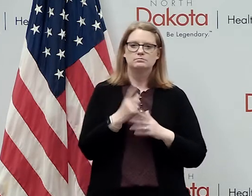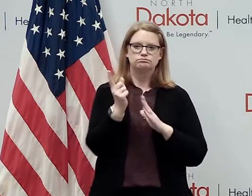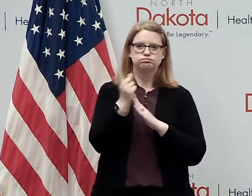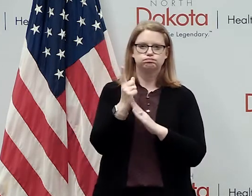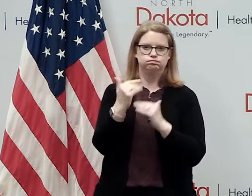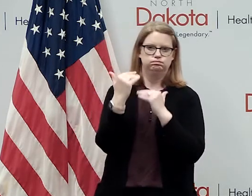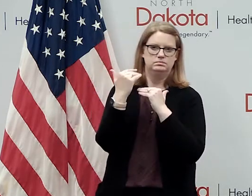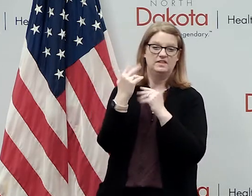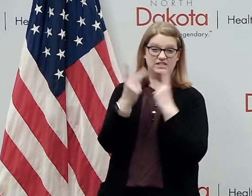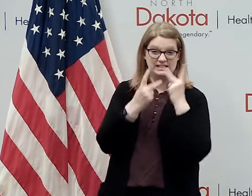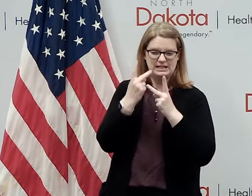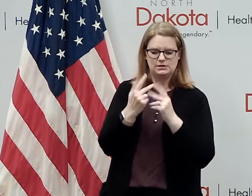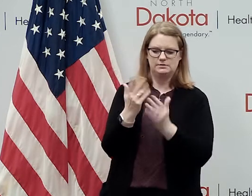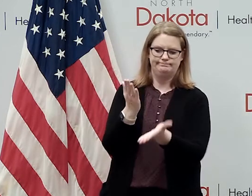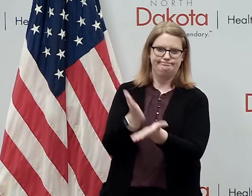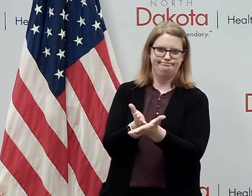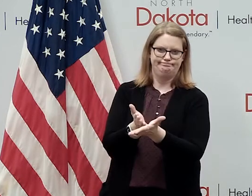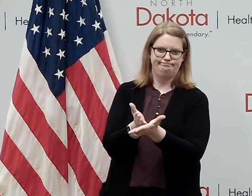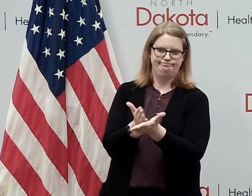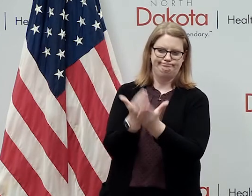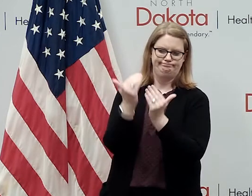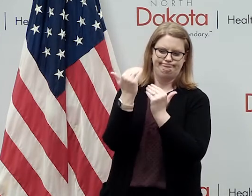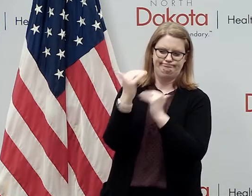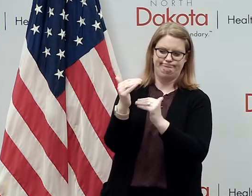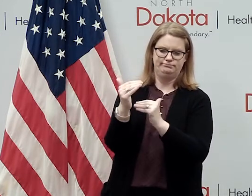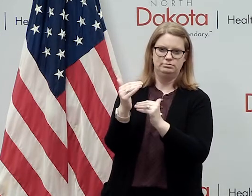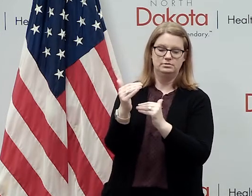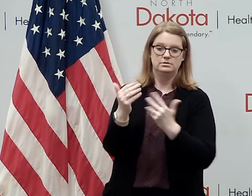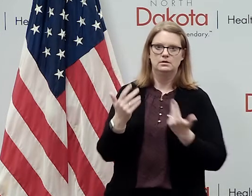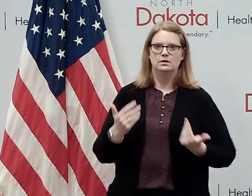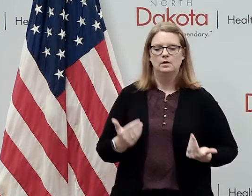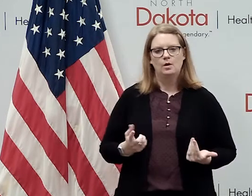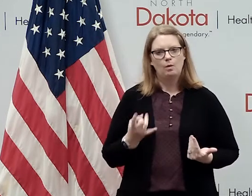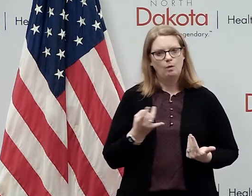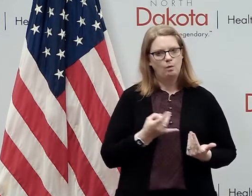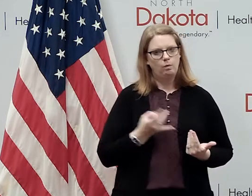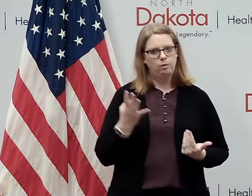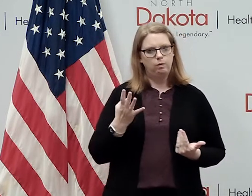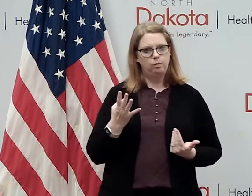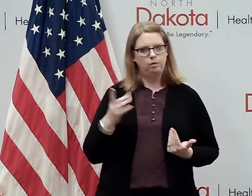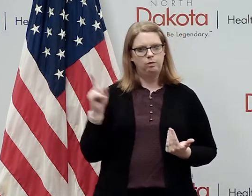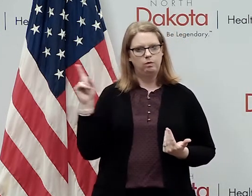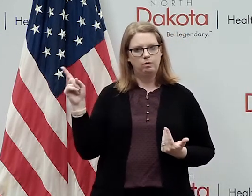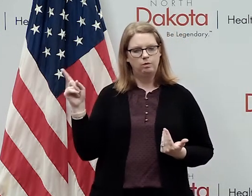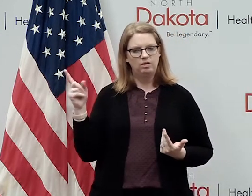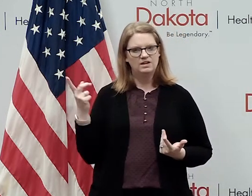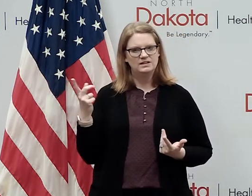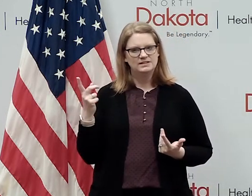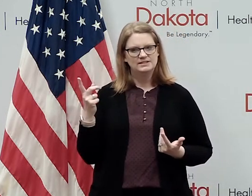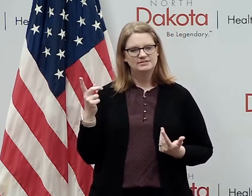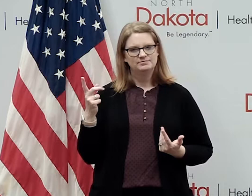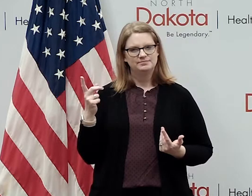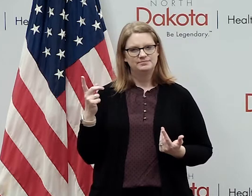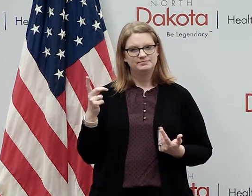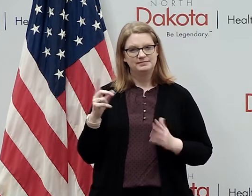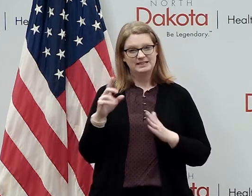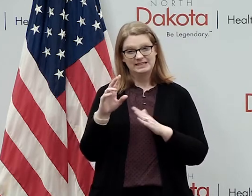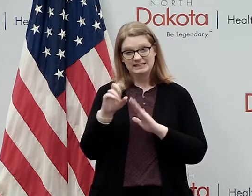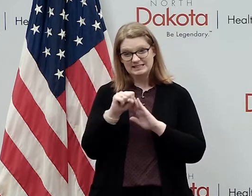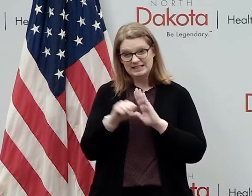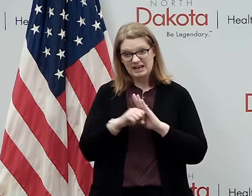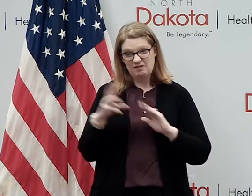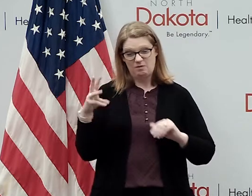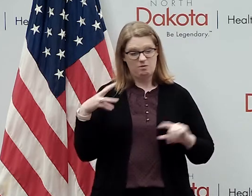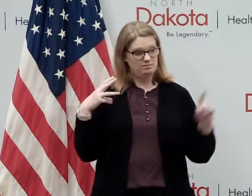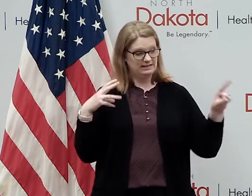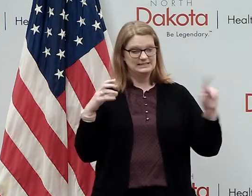visitation. This is after we saw the waves of death roll through places like the center in state of